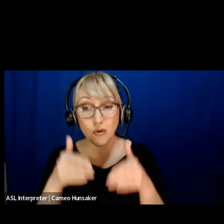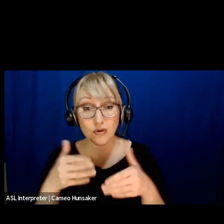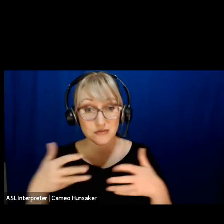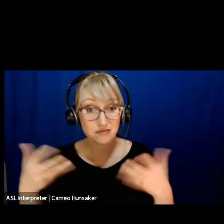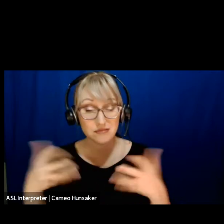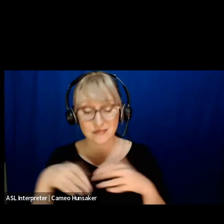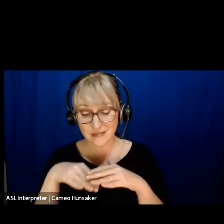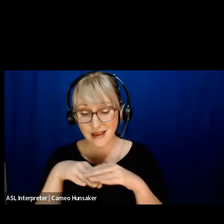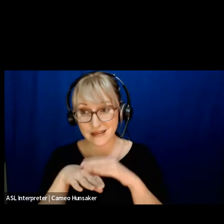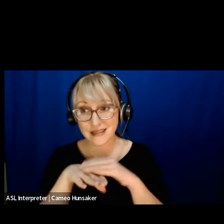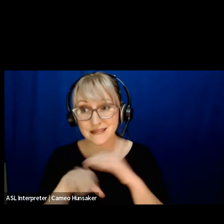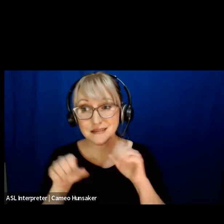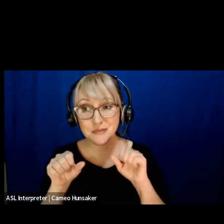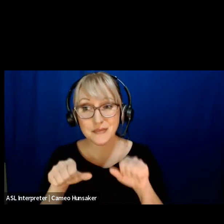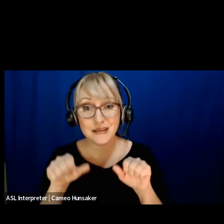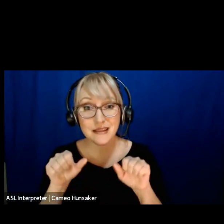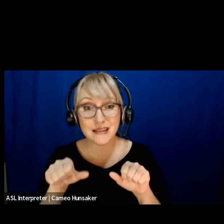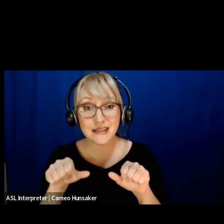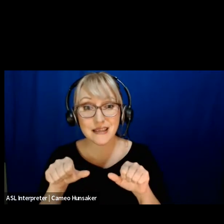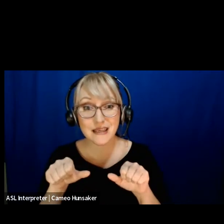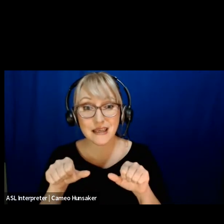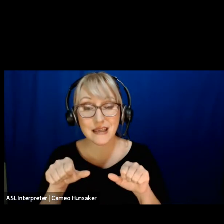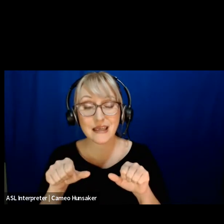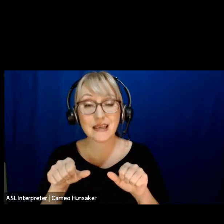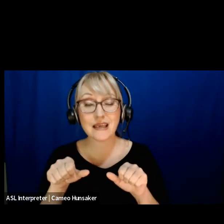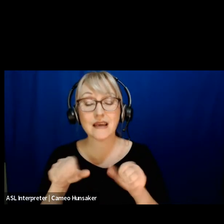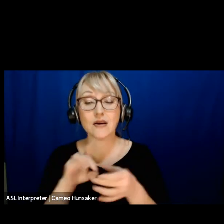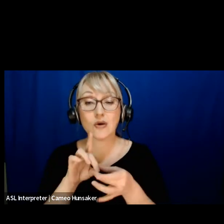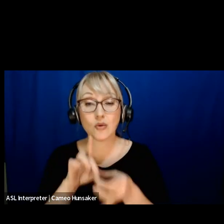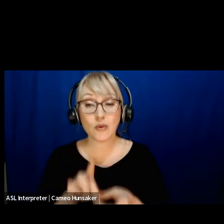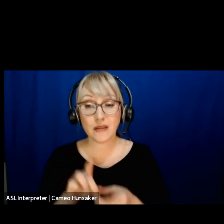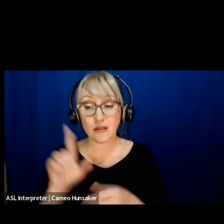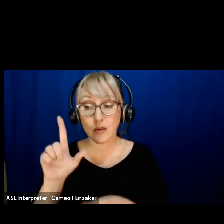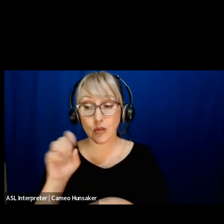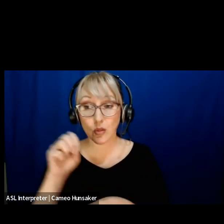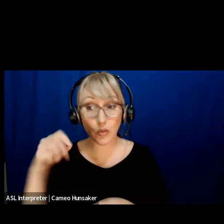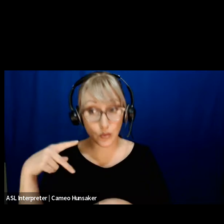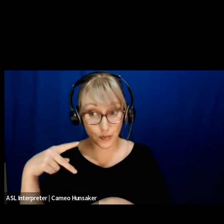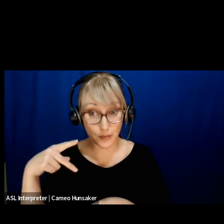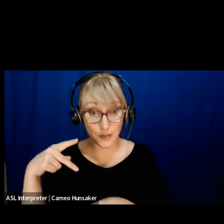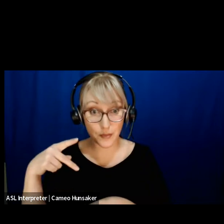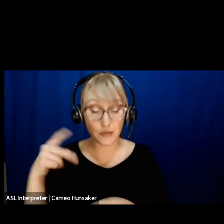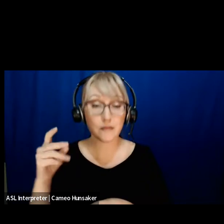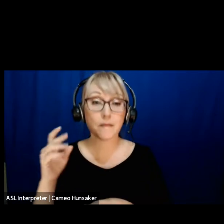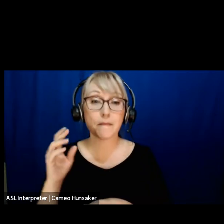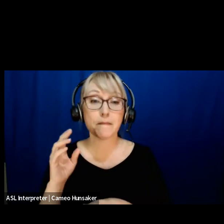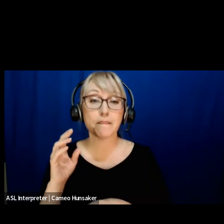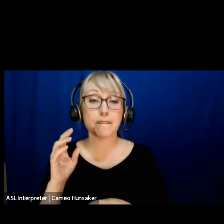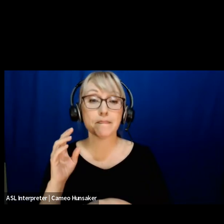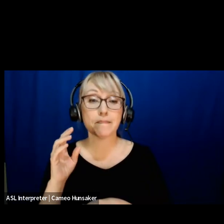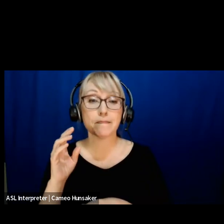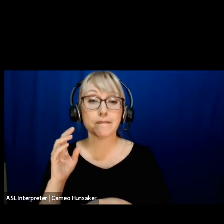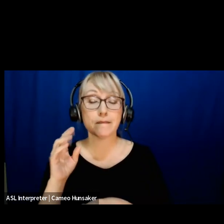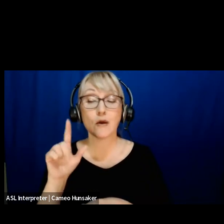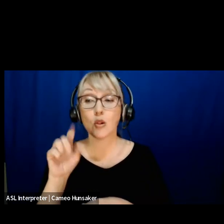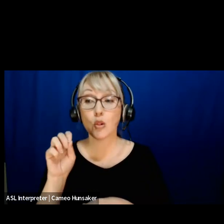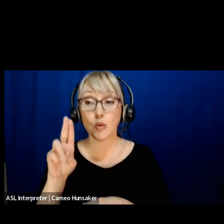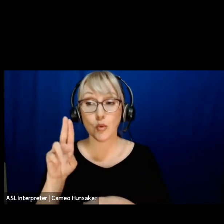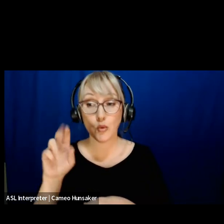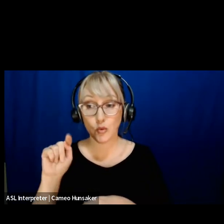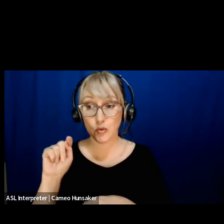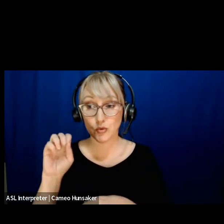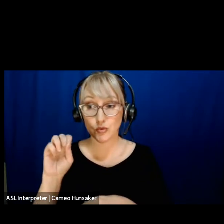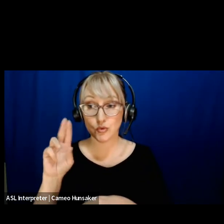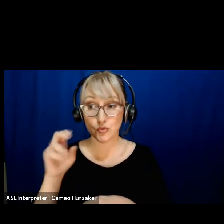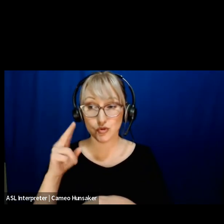accessibility with the loop, and we're going to have Lou Touche, who used to be